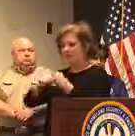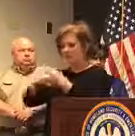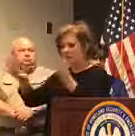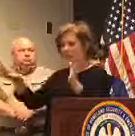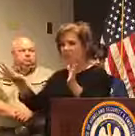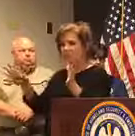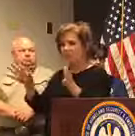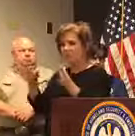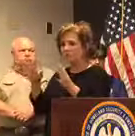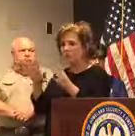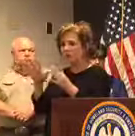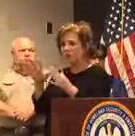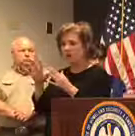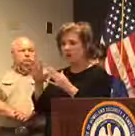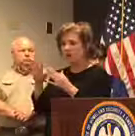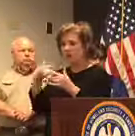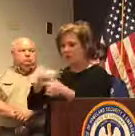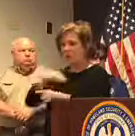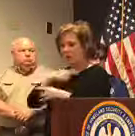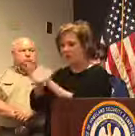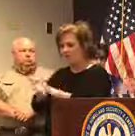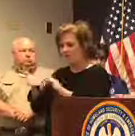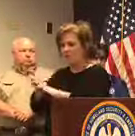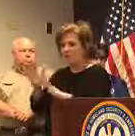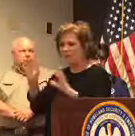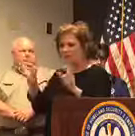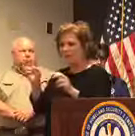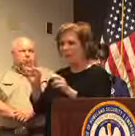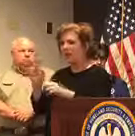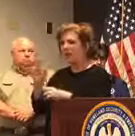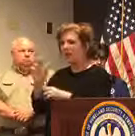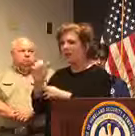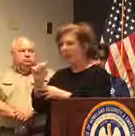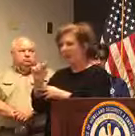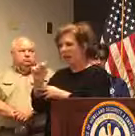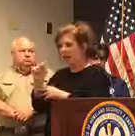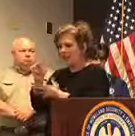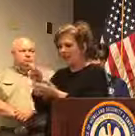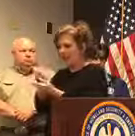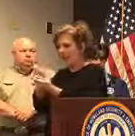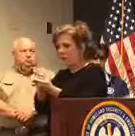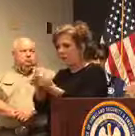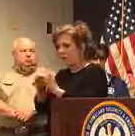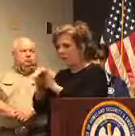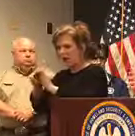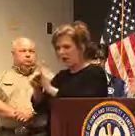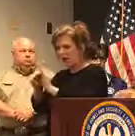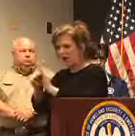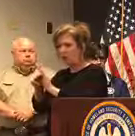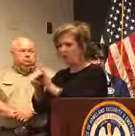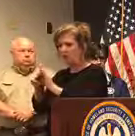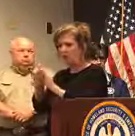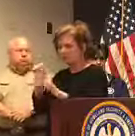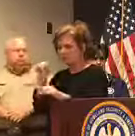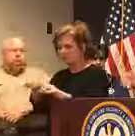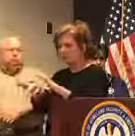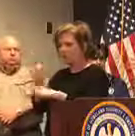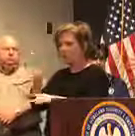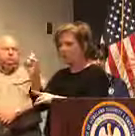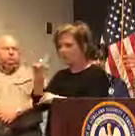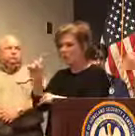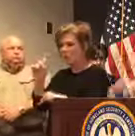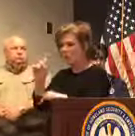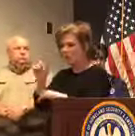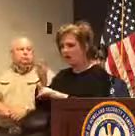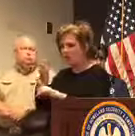LSU and the Water Institute of the Gulf, rerun these, what we call these ADCERT models, to determine where these impacts are going to mostly